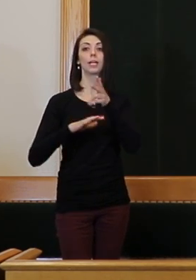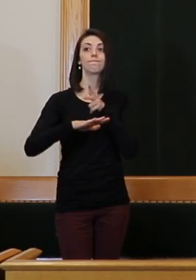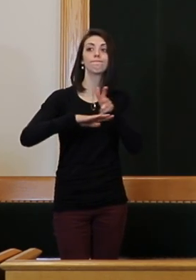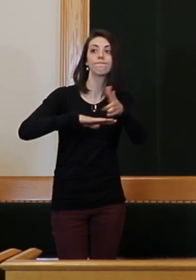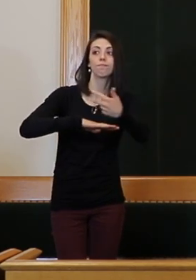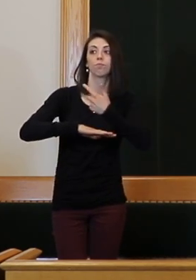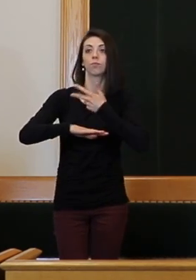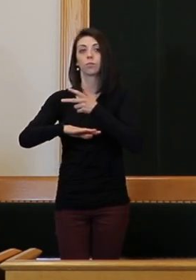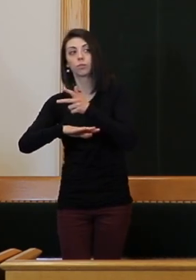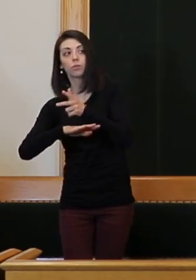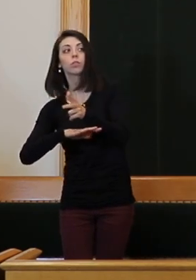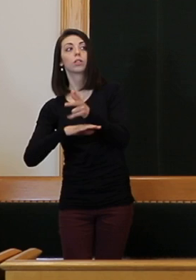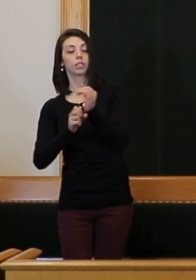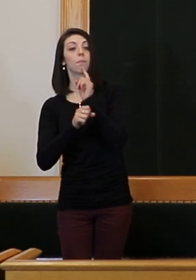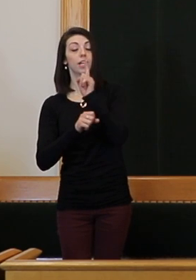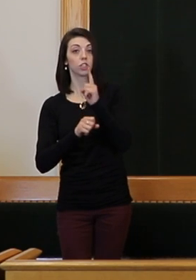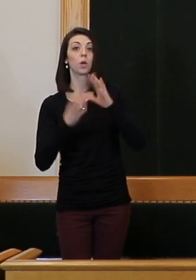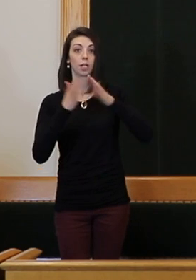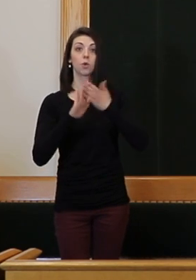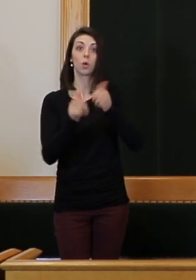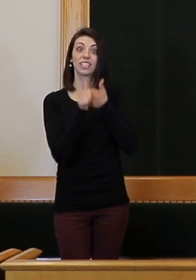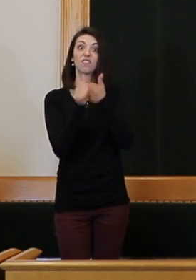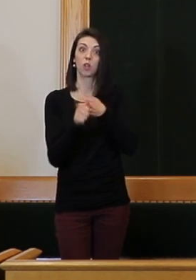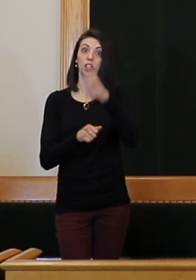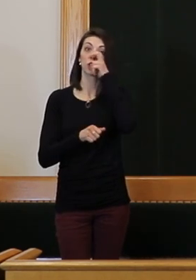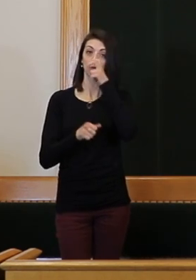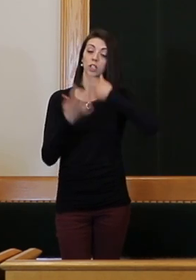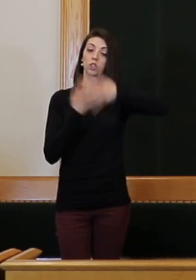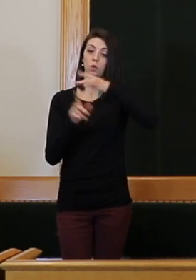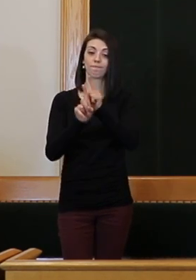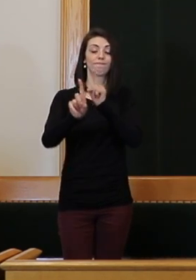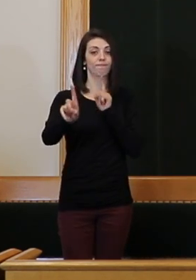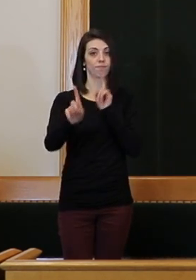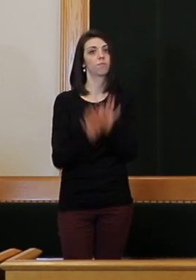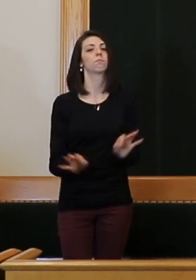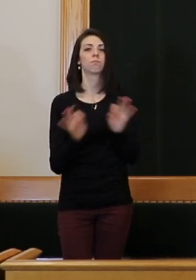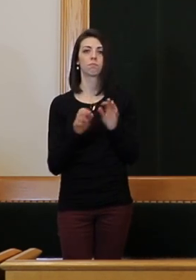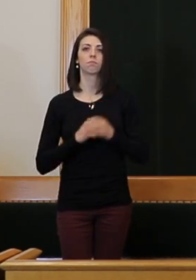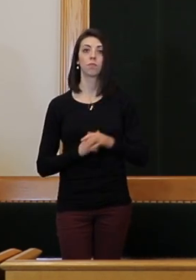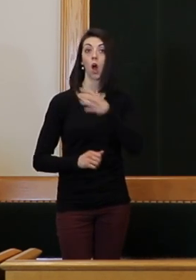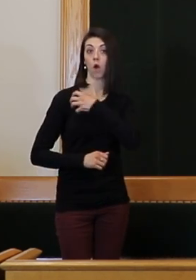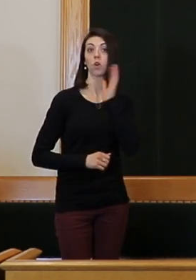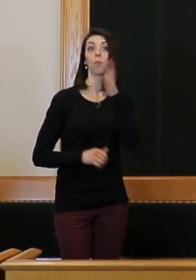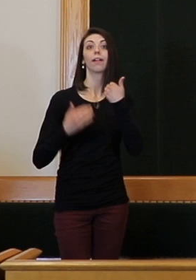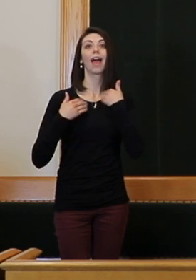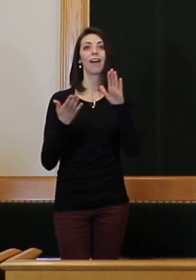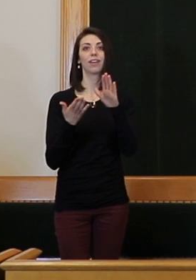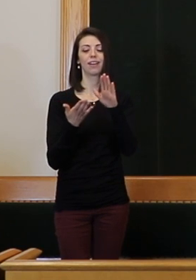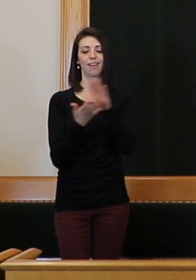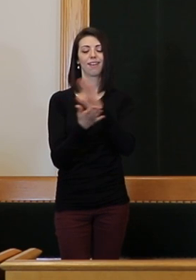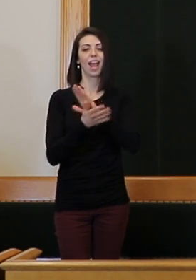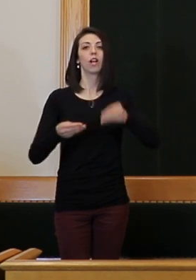the community adhere to the strict social distancing practices. Officers will be equipped with handouts to